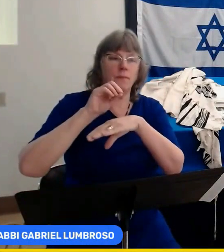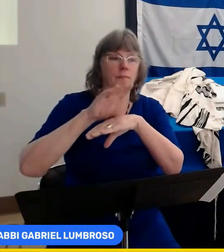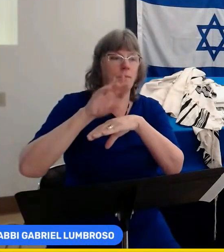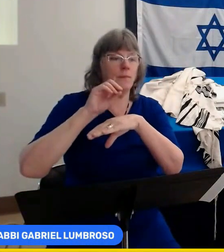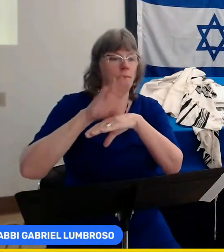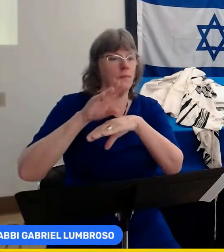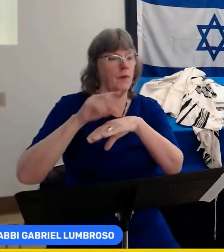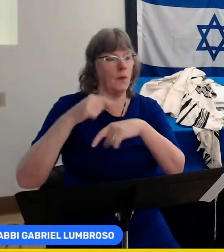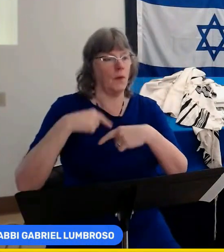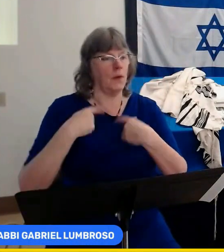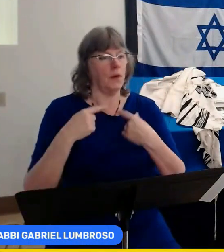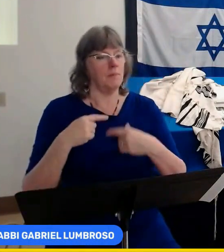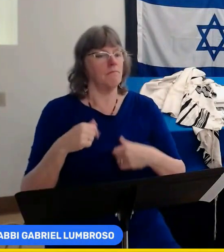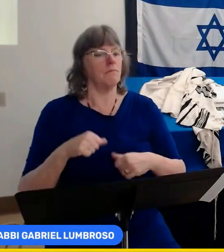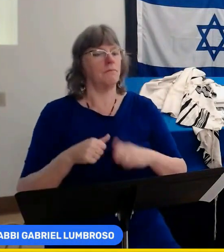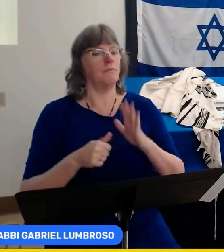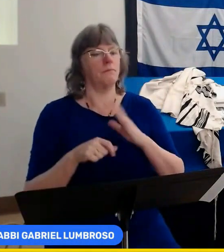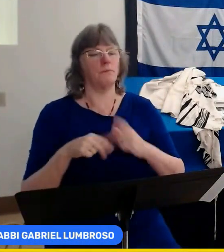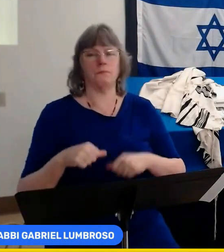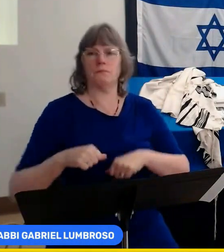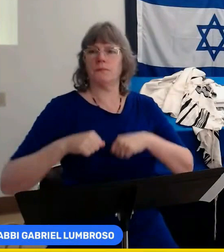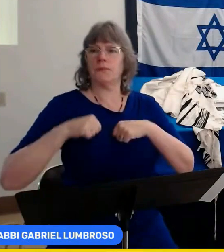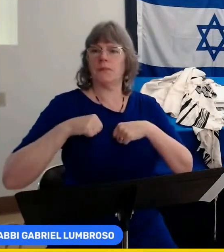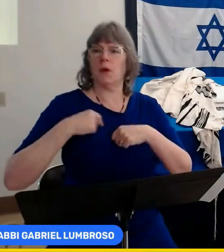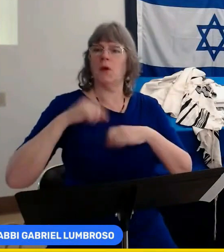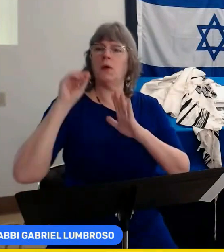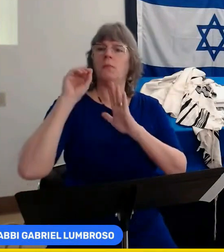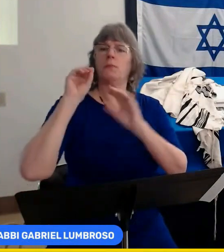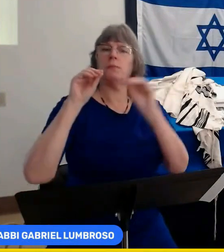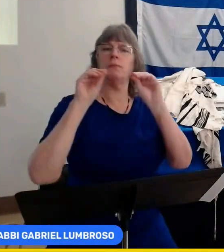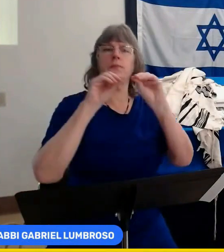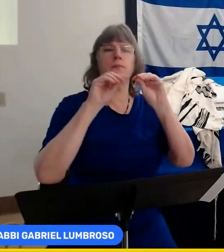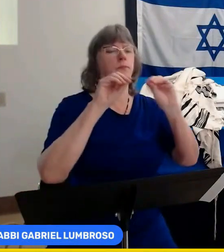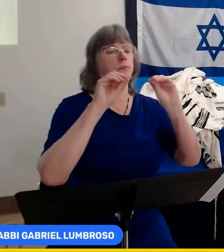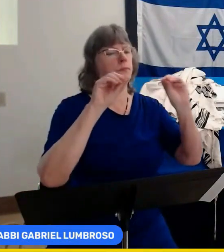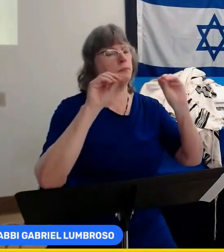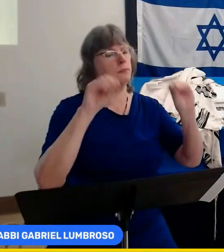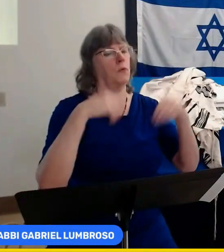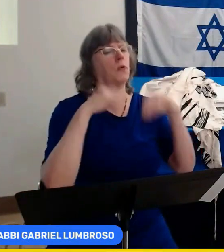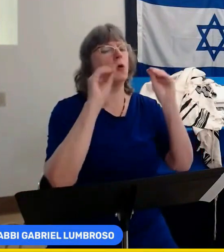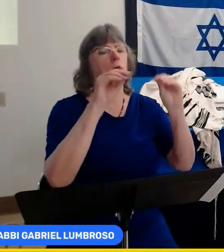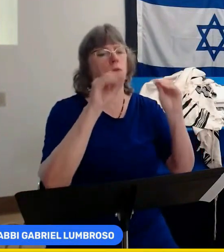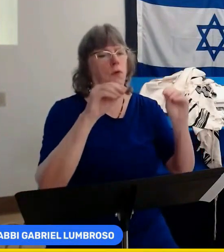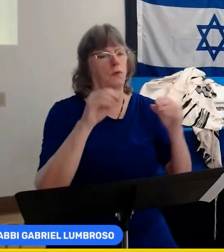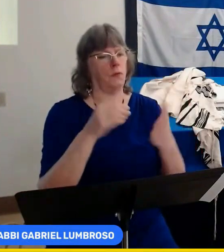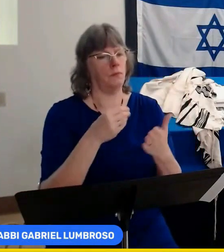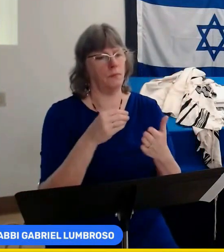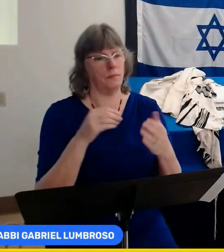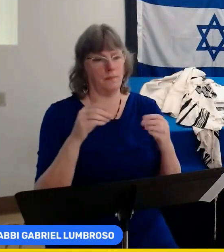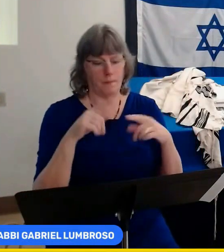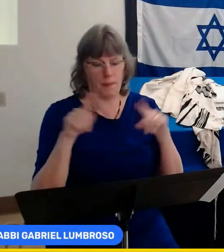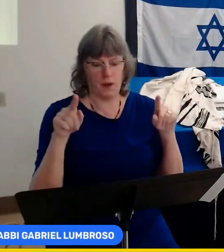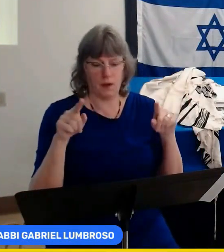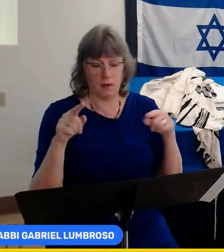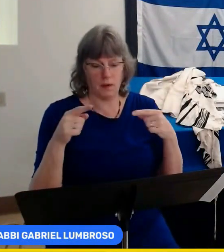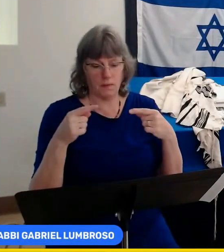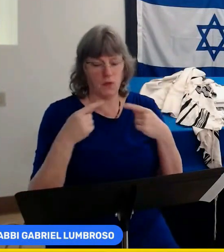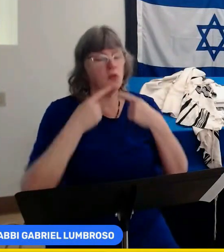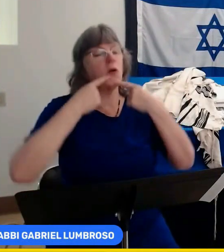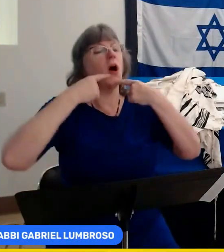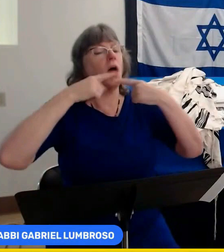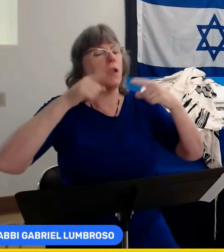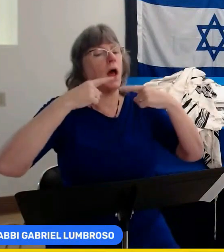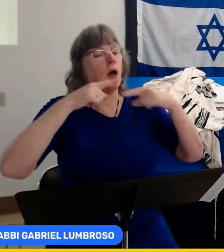way. This is sometimes, it is used that way. Proclaim, announce officially or